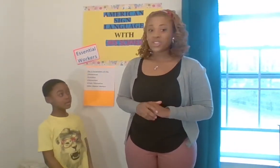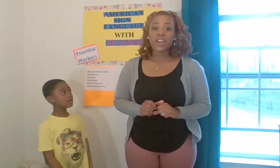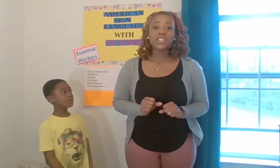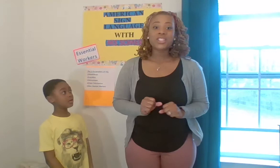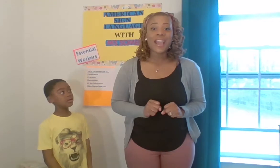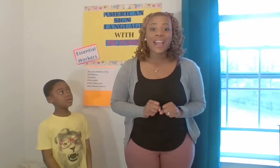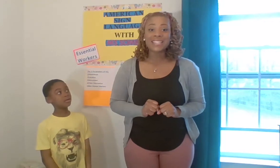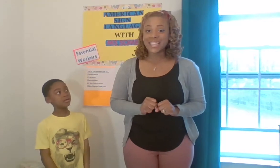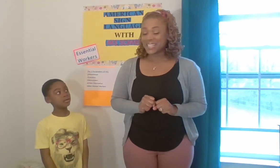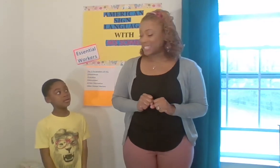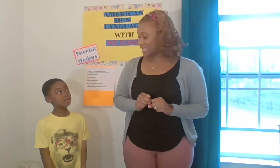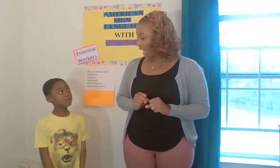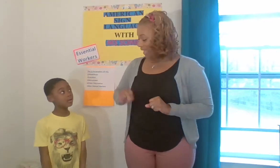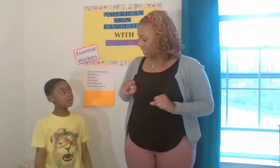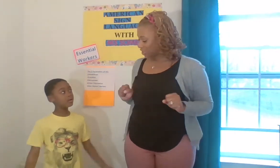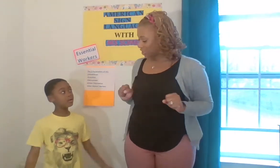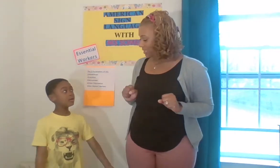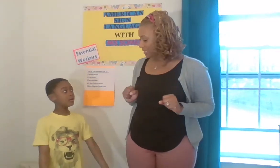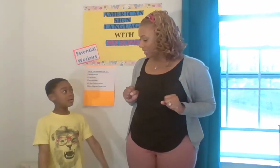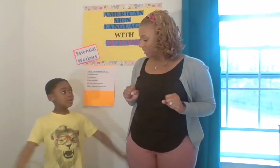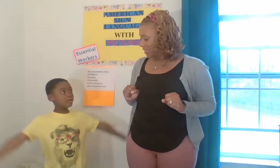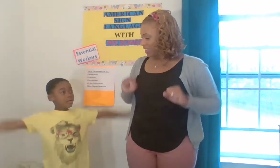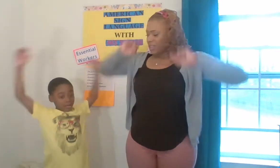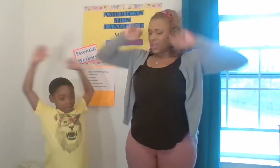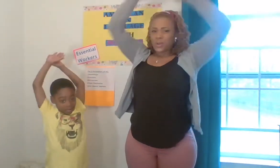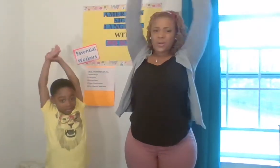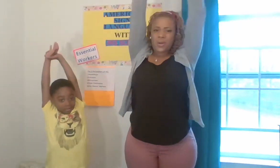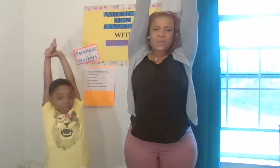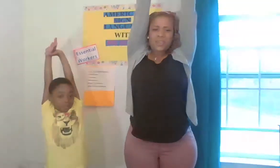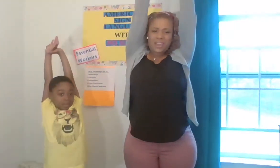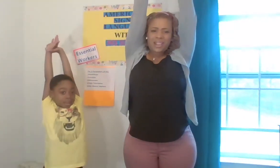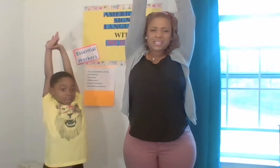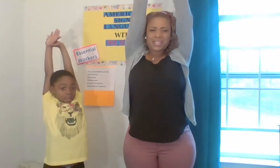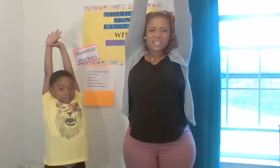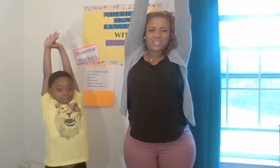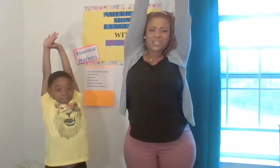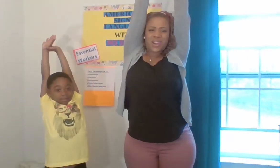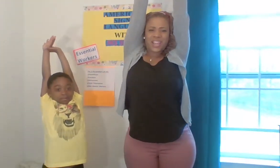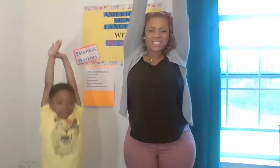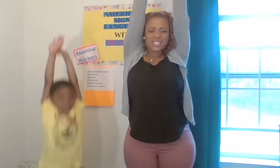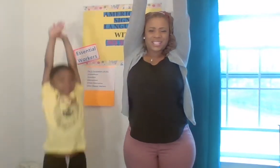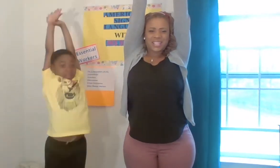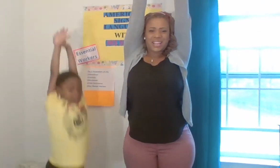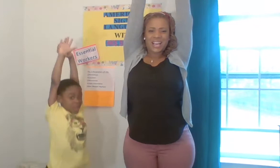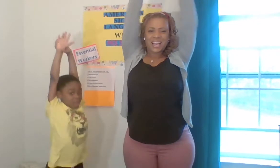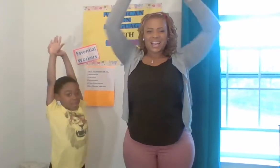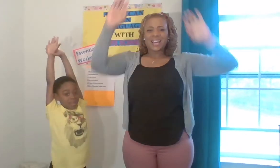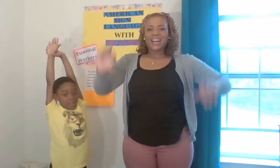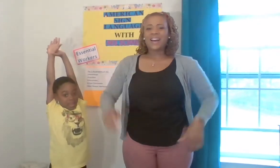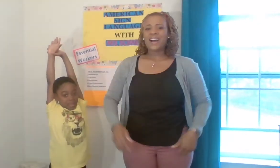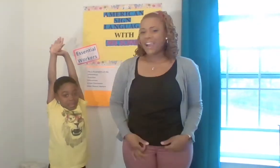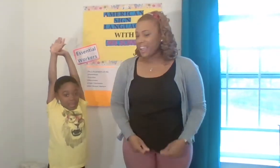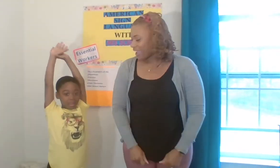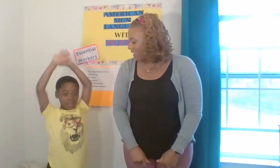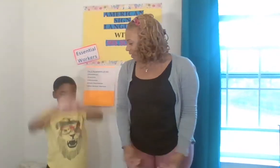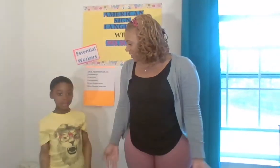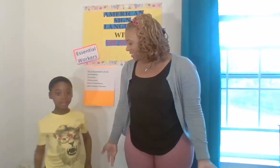Stretch our hands in the sky. Show us. Oh, yeah, that's a good stretch. All right. And then what's